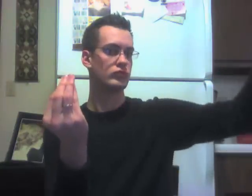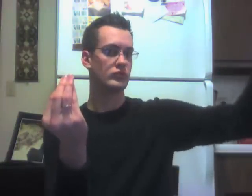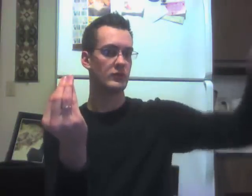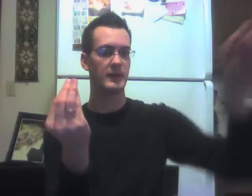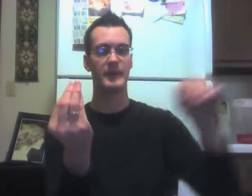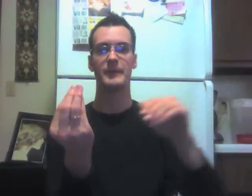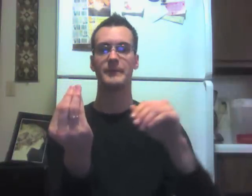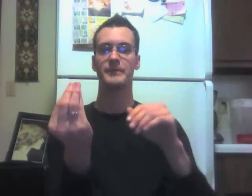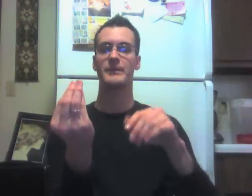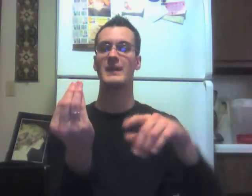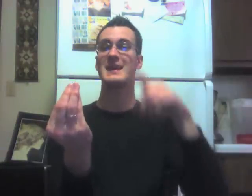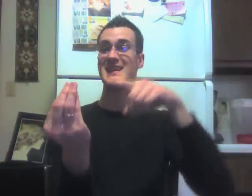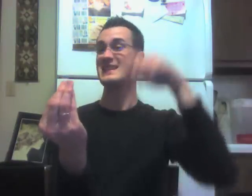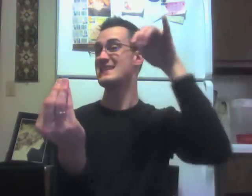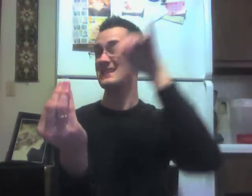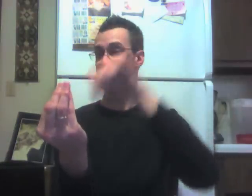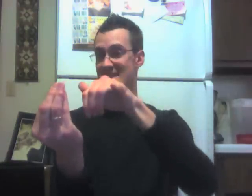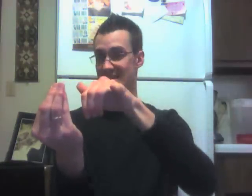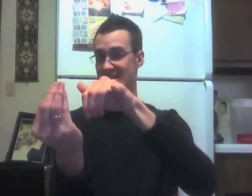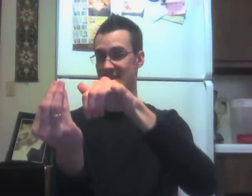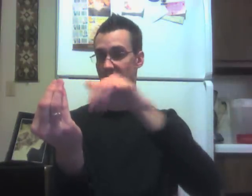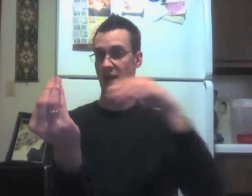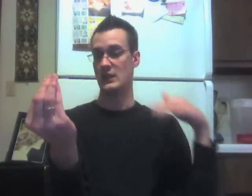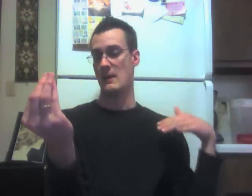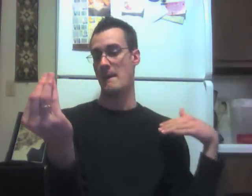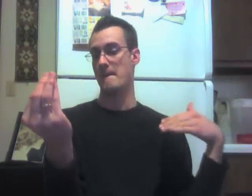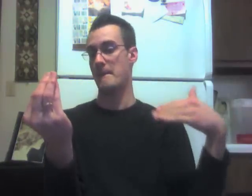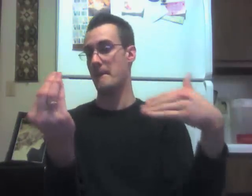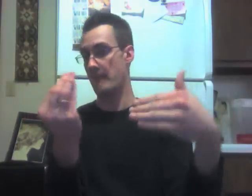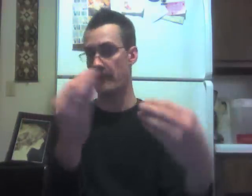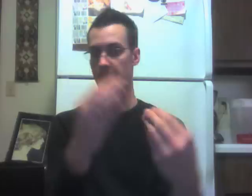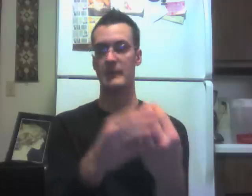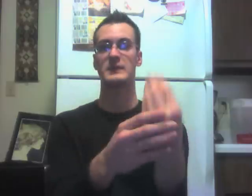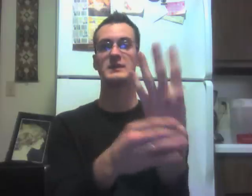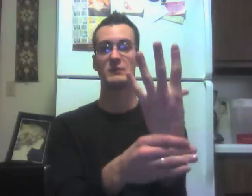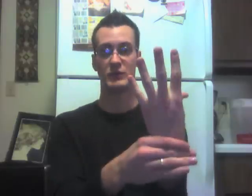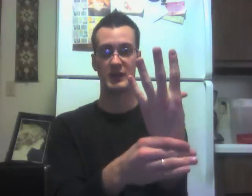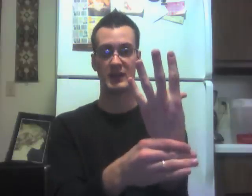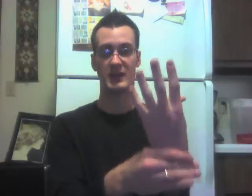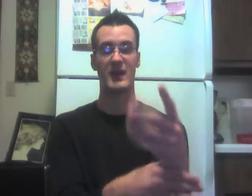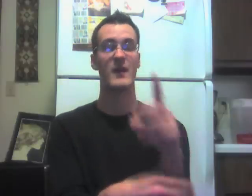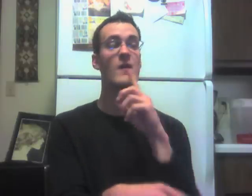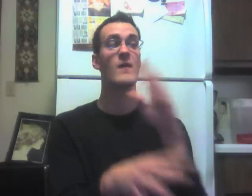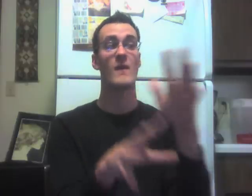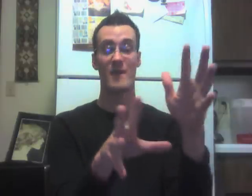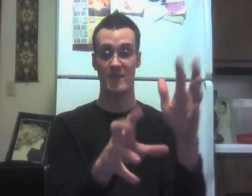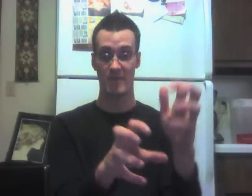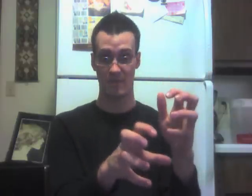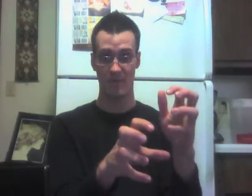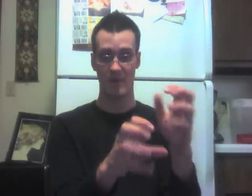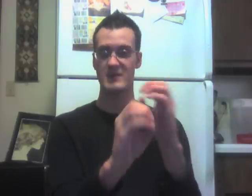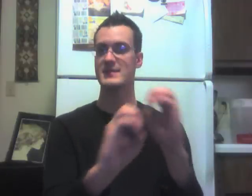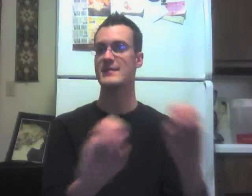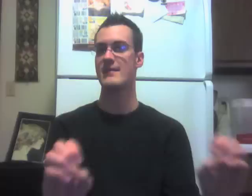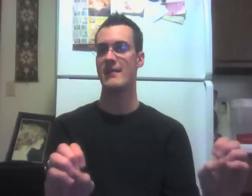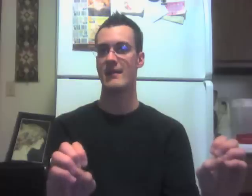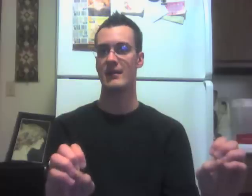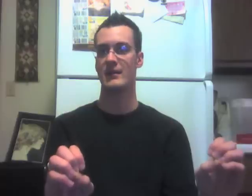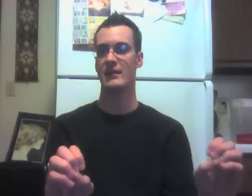has thawed and the danger of frost is past. These easy steps will yield healthy rose bushes.